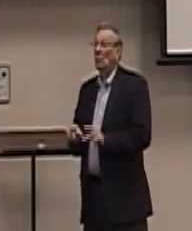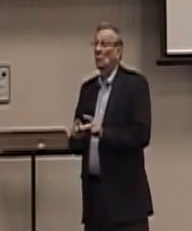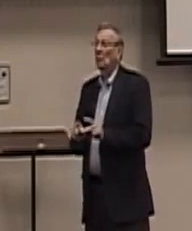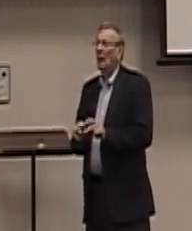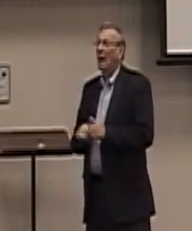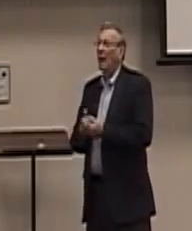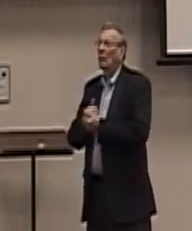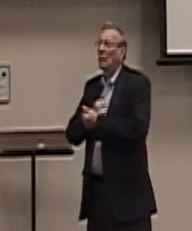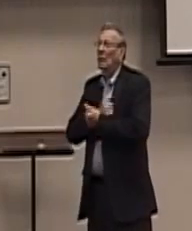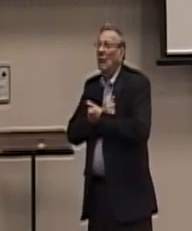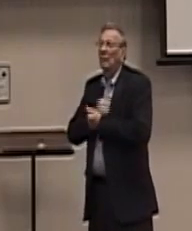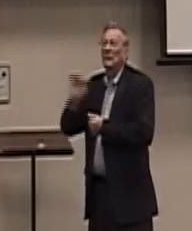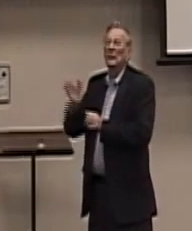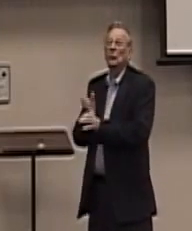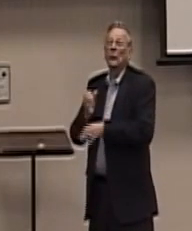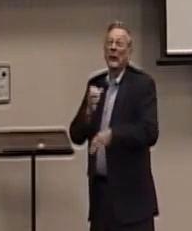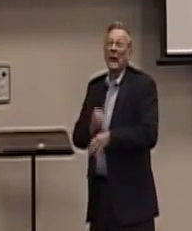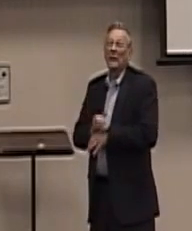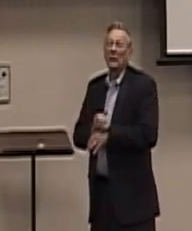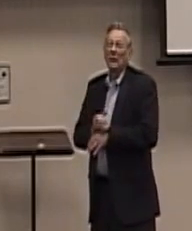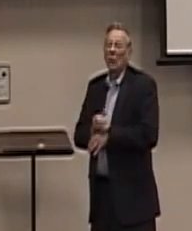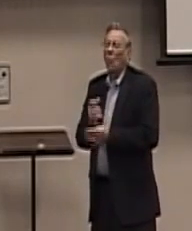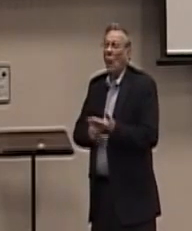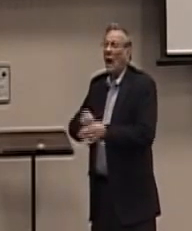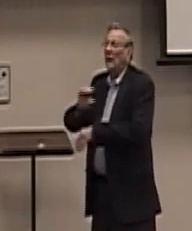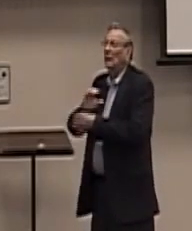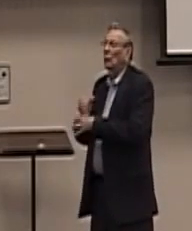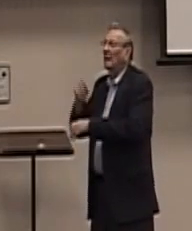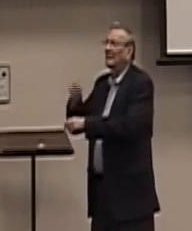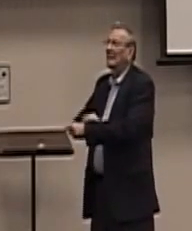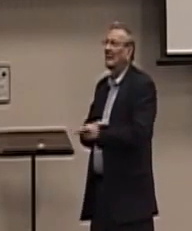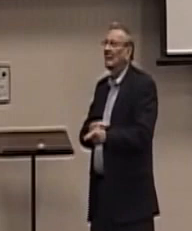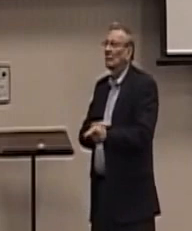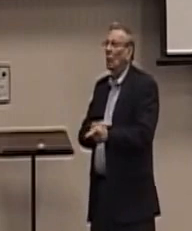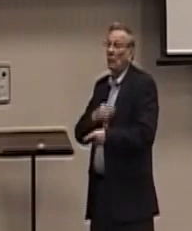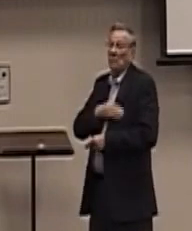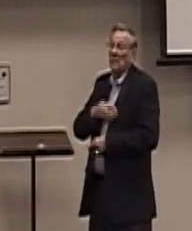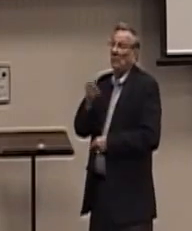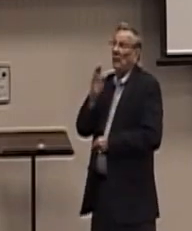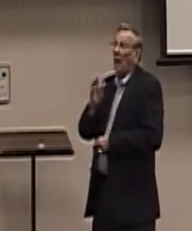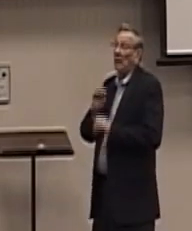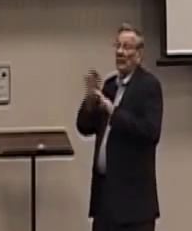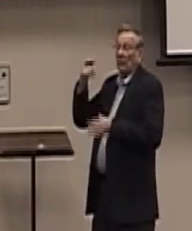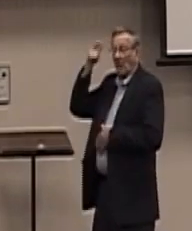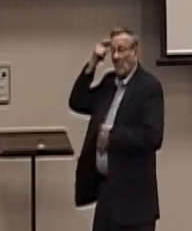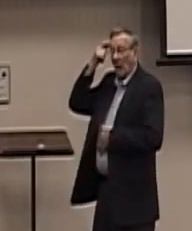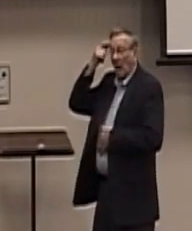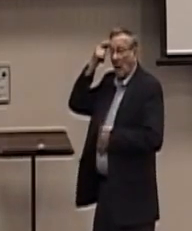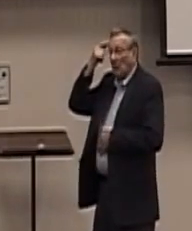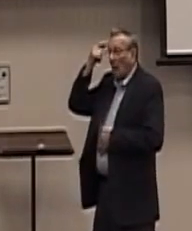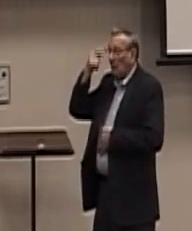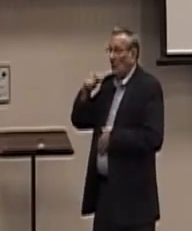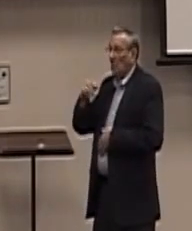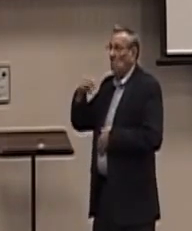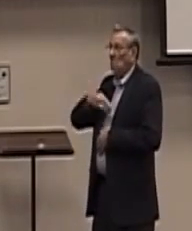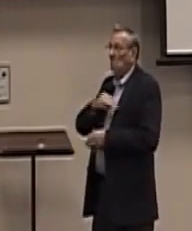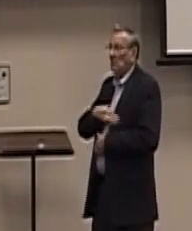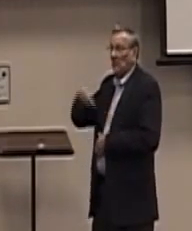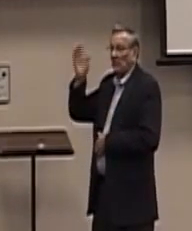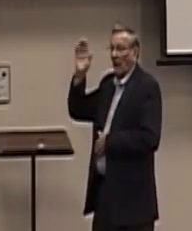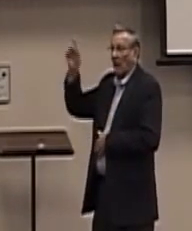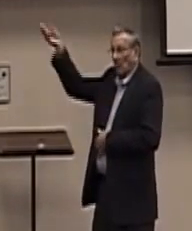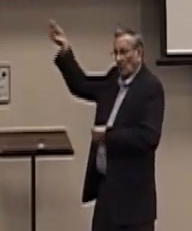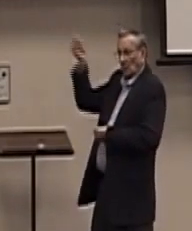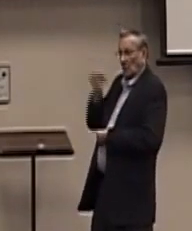to love His creation and what they need. And so the mission of God has got to be clear in our minds, because that's never changing, right? That's from Him